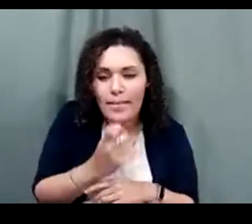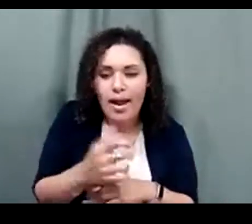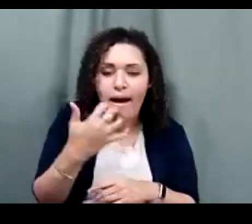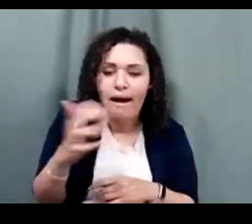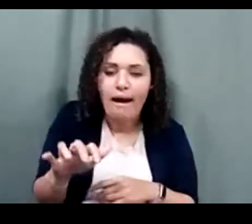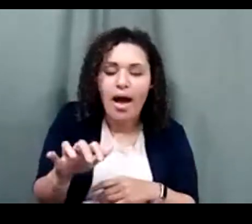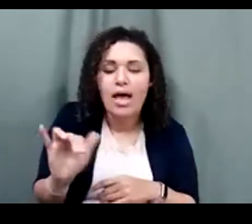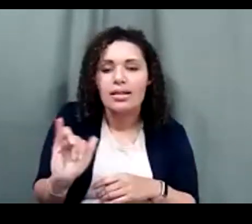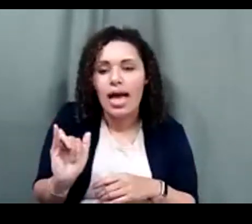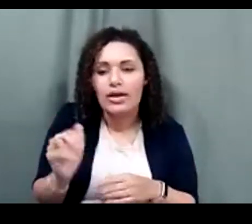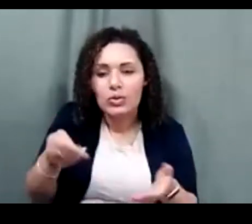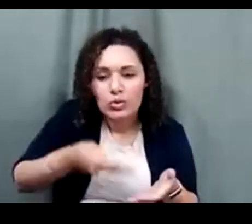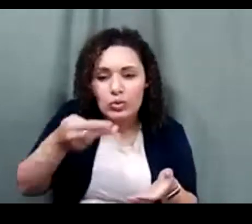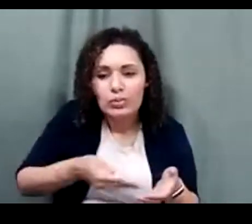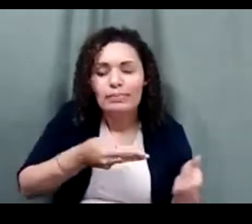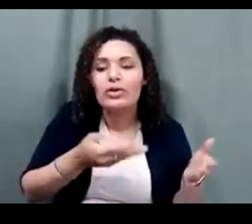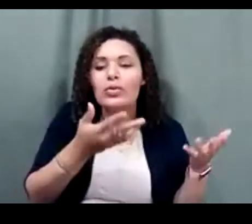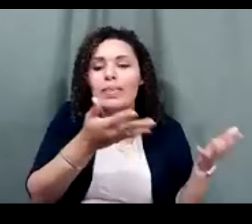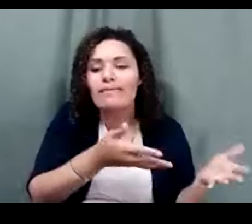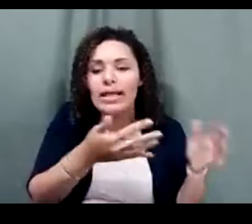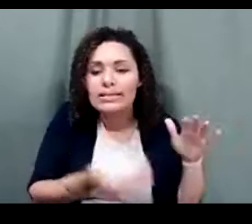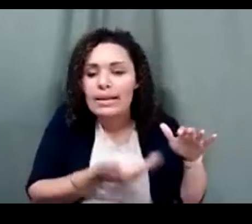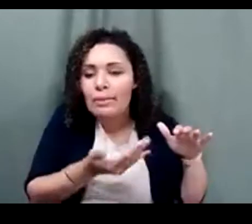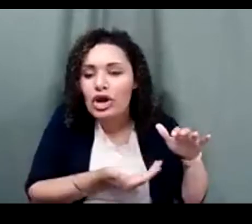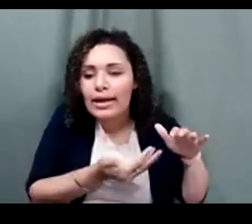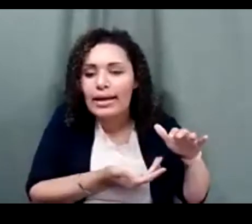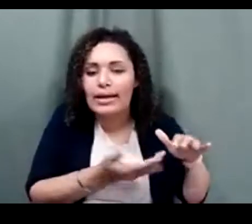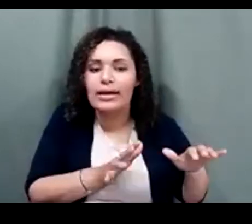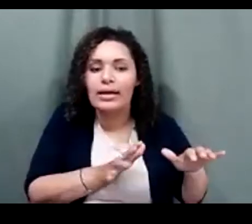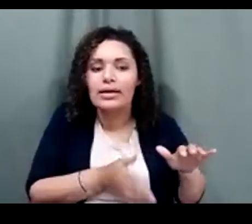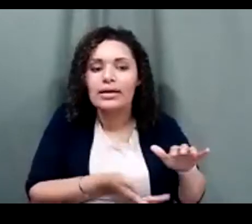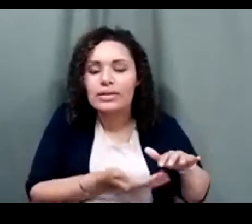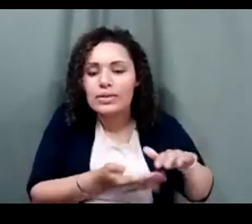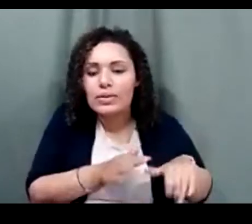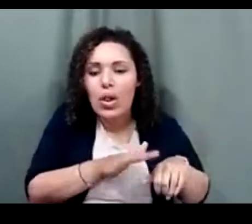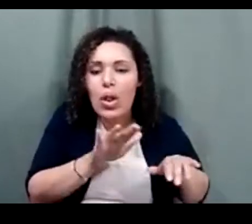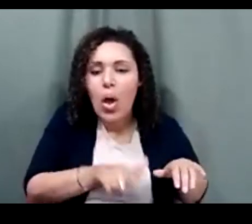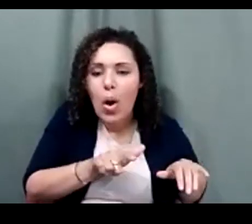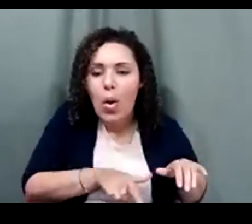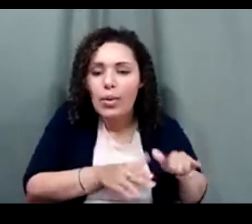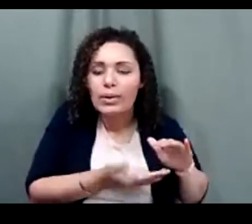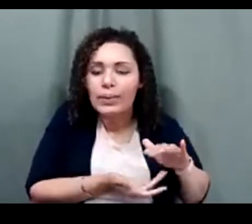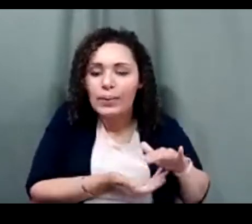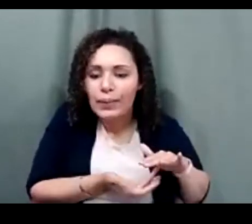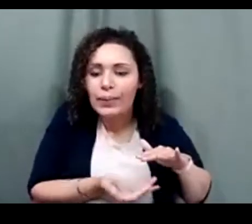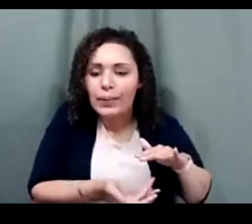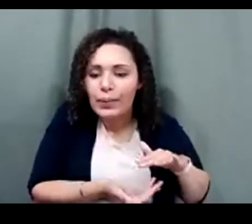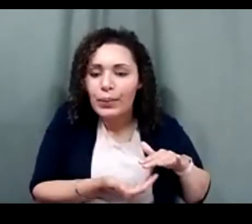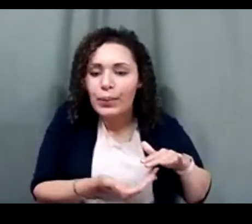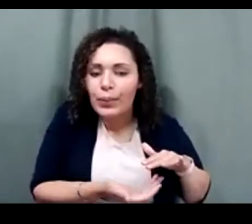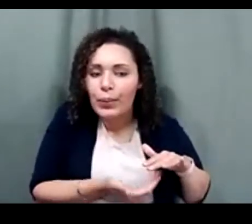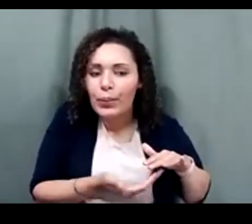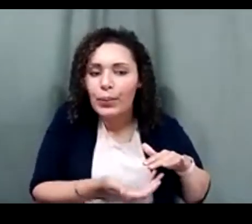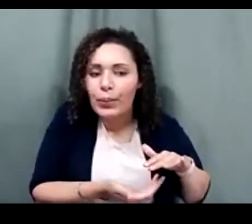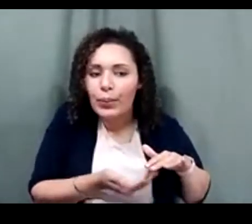simmering on the back of the stove, like very low, kind of even time to just kind of